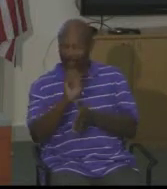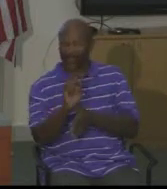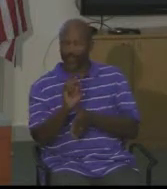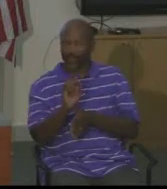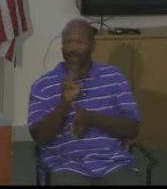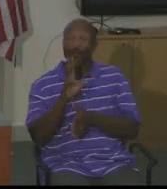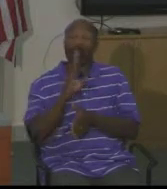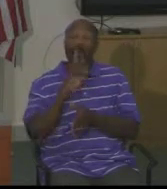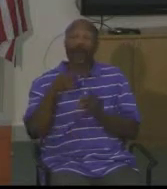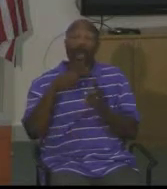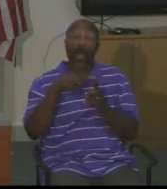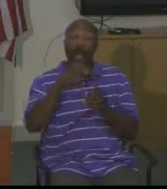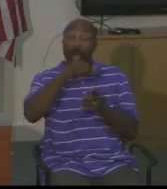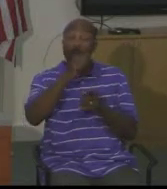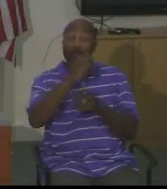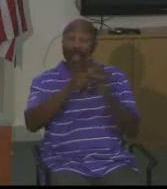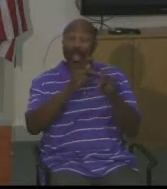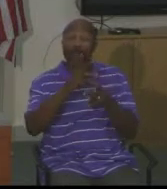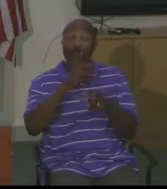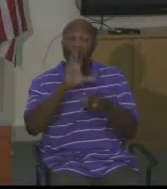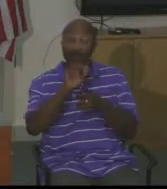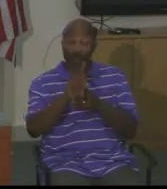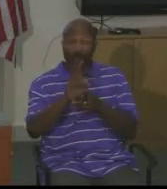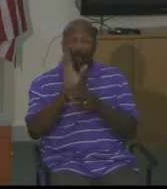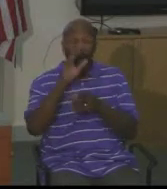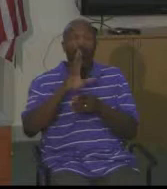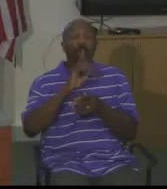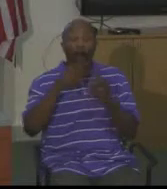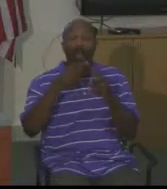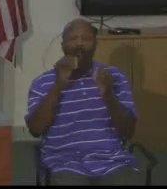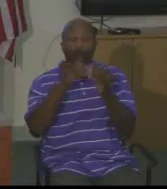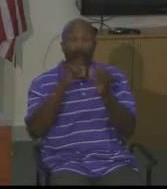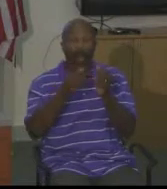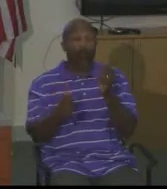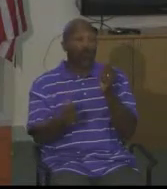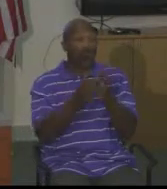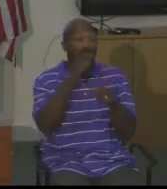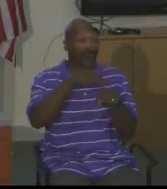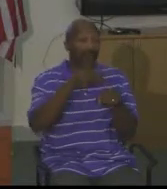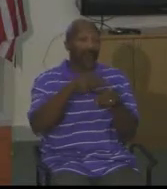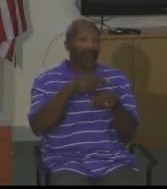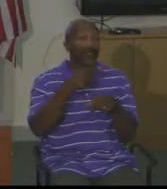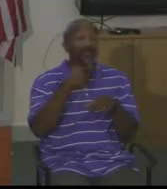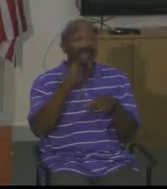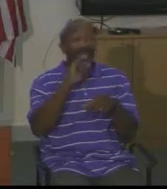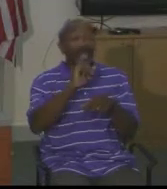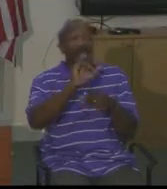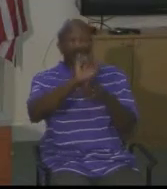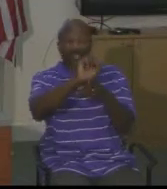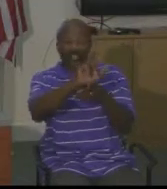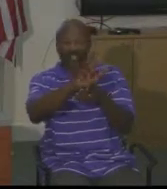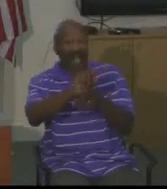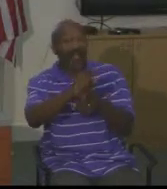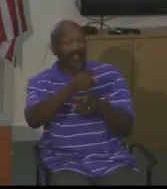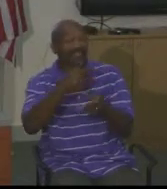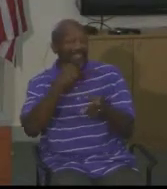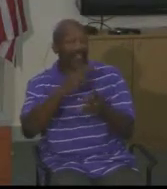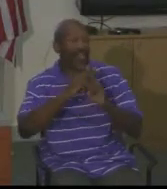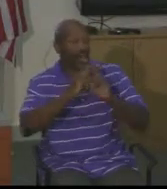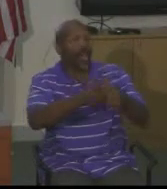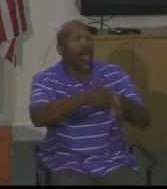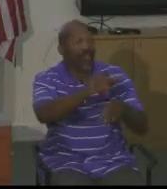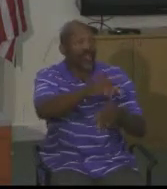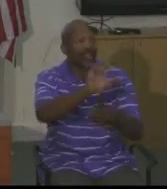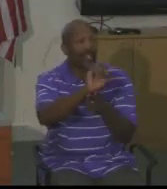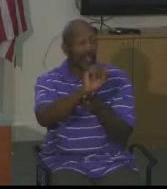And when we talk about other types of motherboards, I will talk about, most of the time they talk to it as a slot. They refer to it as a slot.